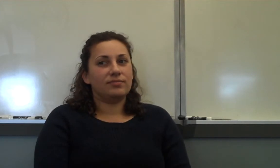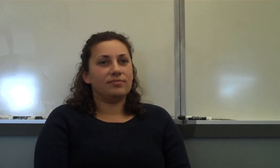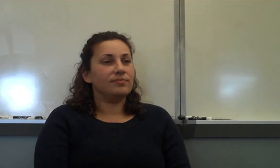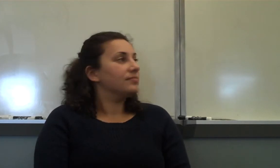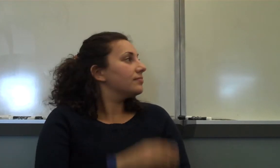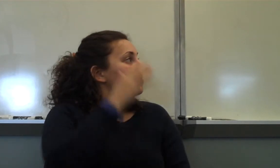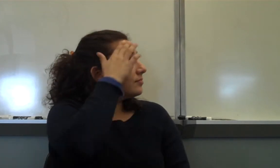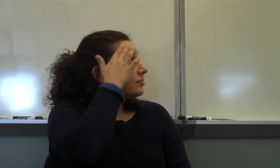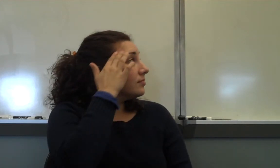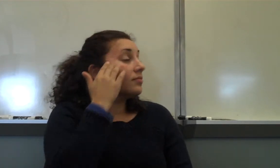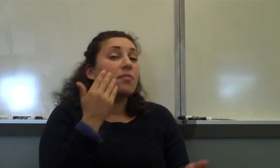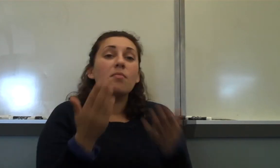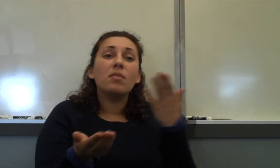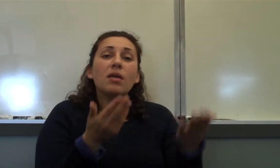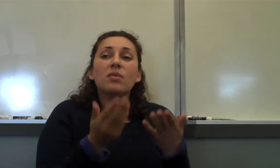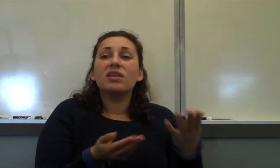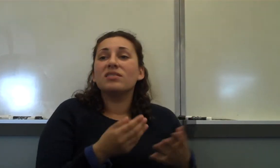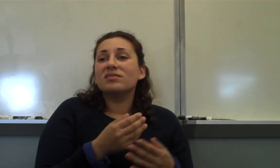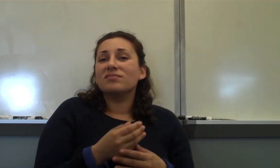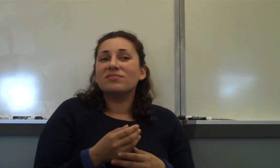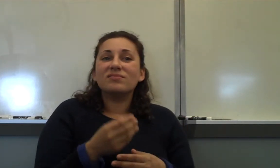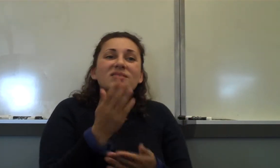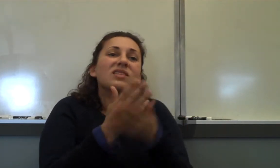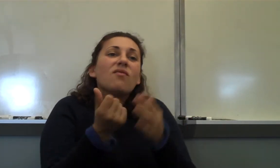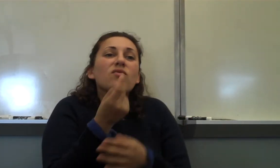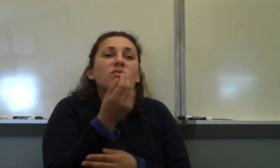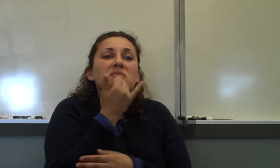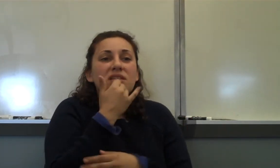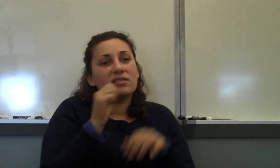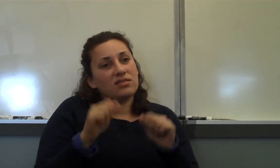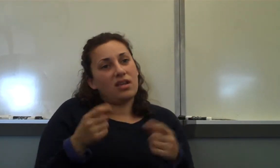could easily get out of hand. Let's make it bigger. Suppose we do 100.